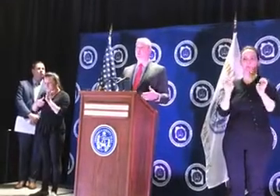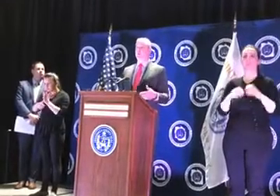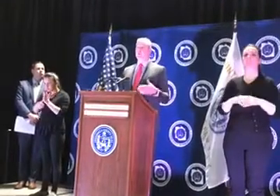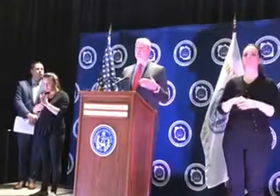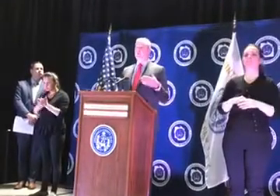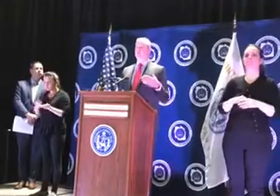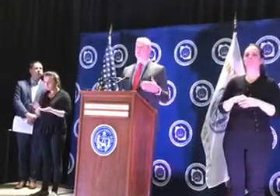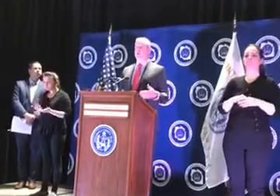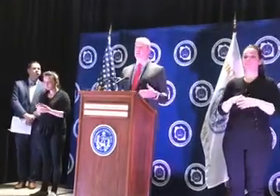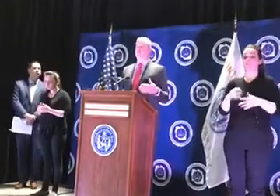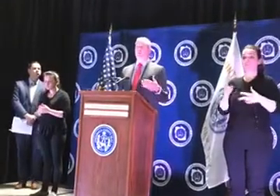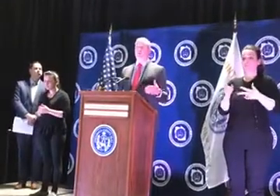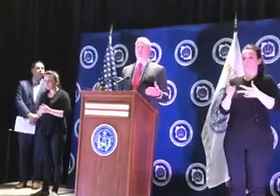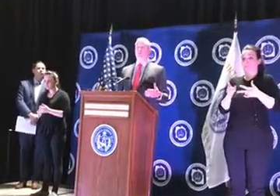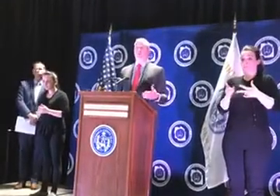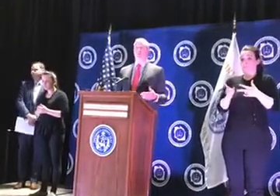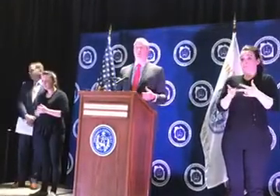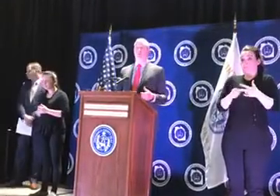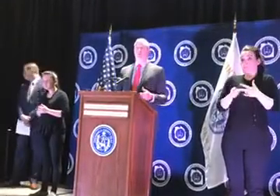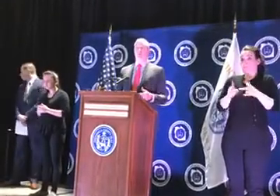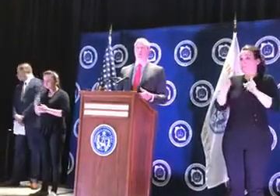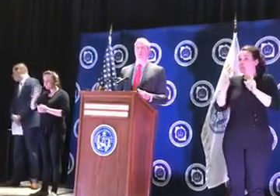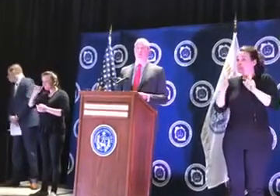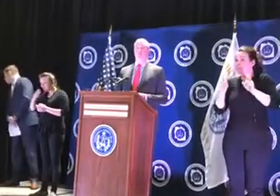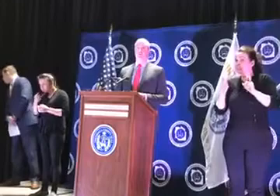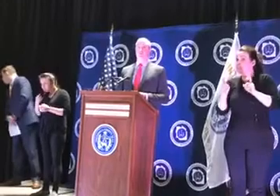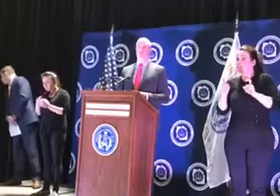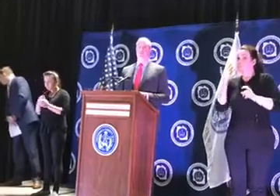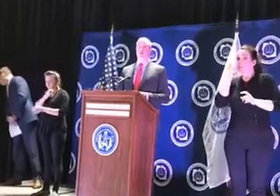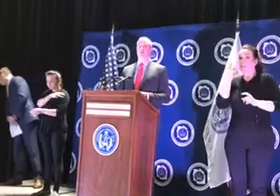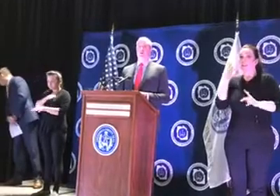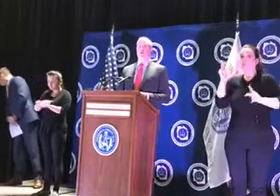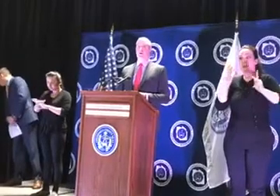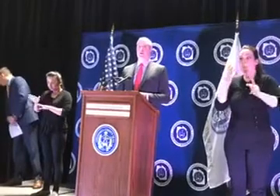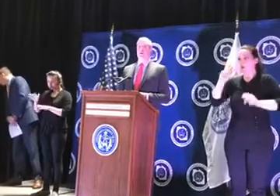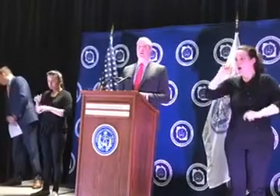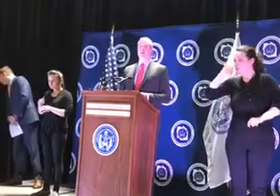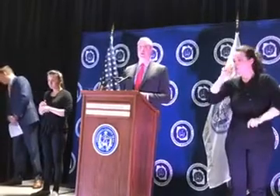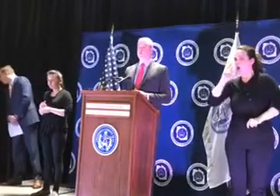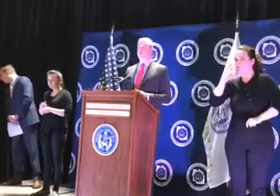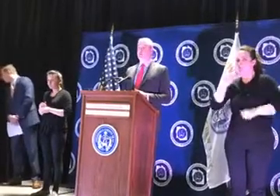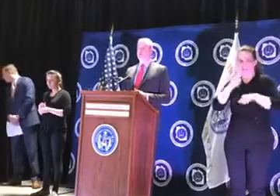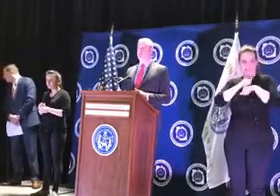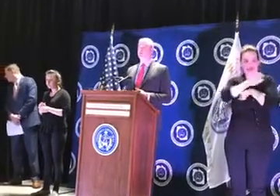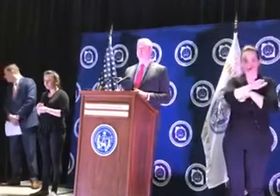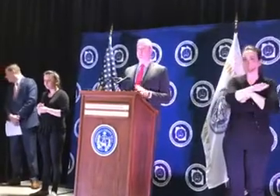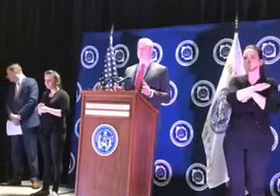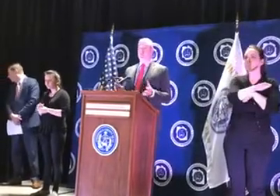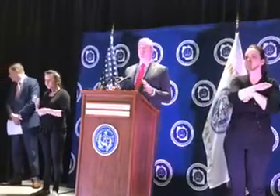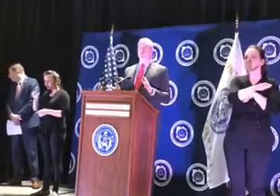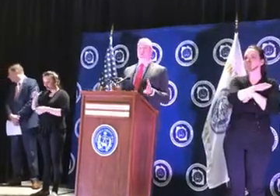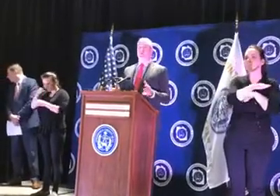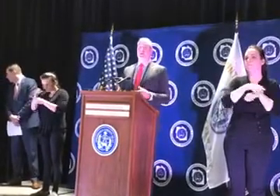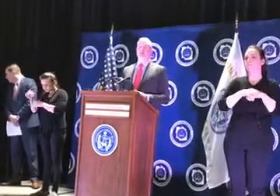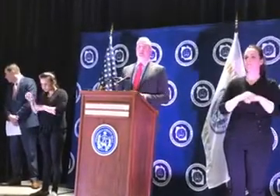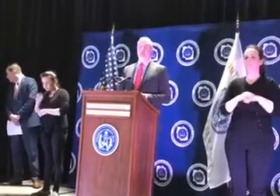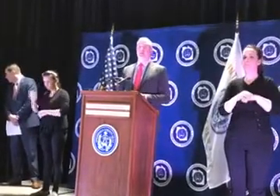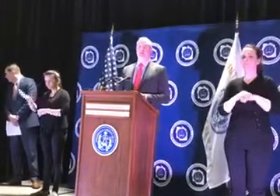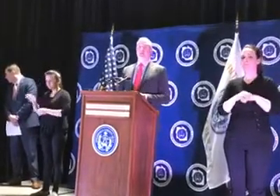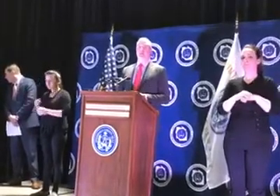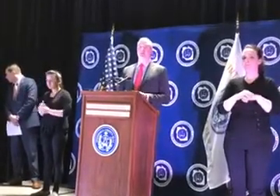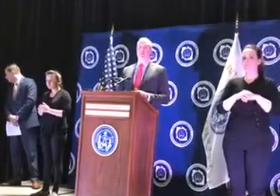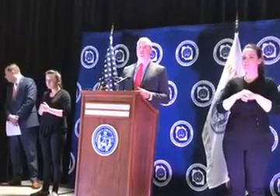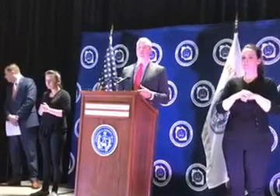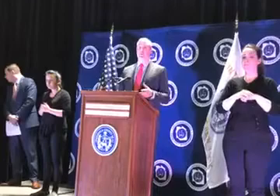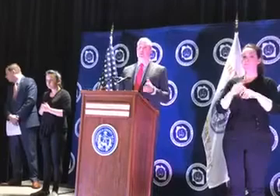see people, we continue to swab people, and we continue to send tests to Wadsworth. As was mentioned, the turnaround time on